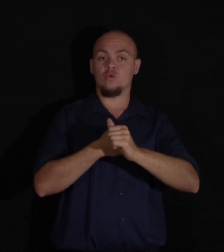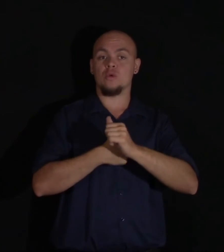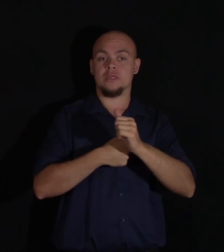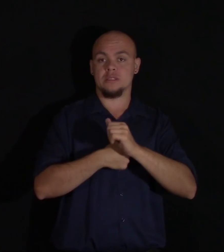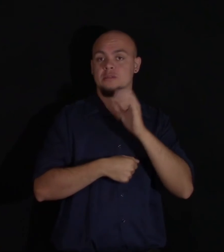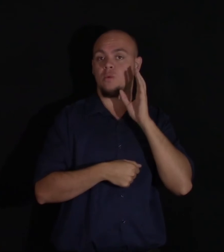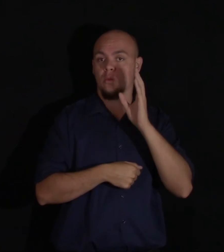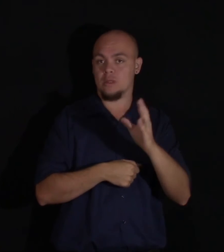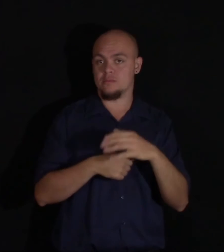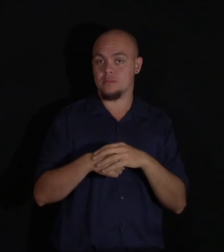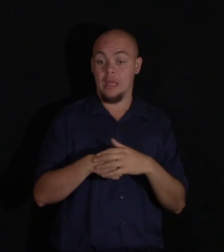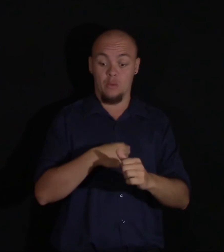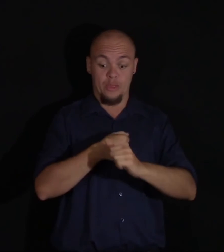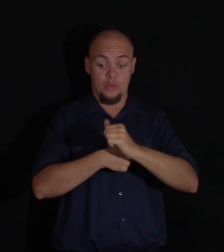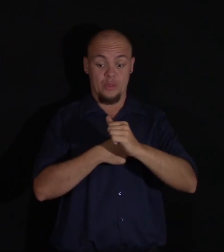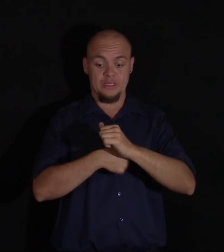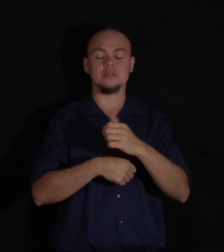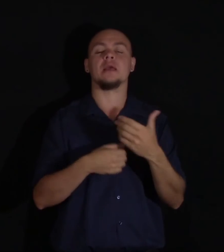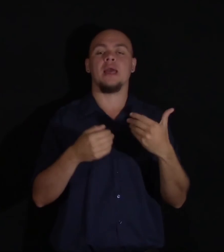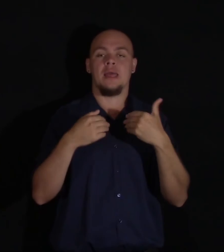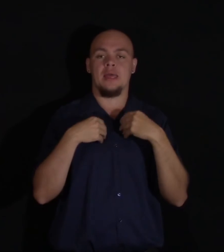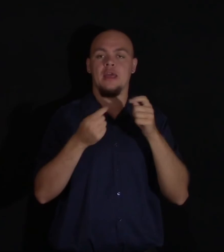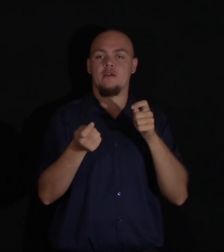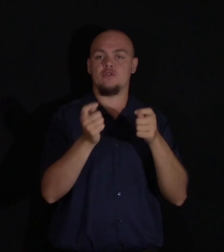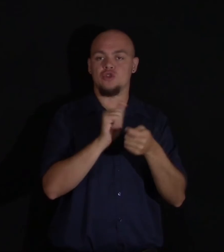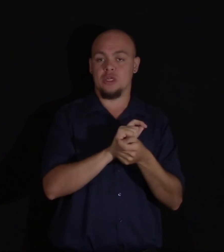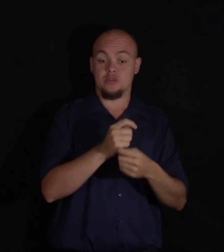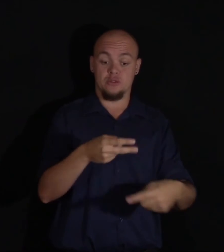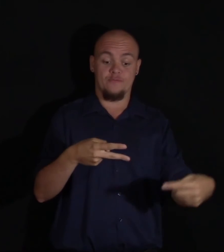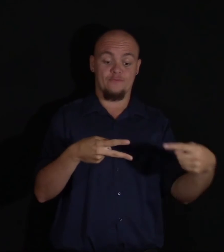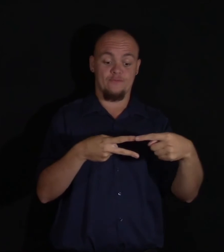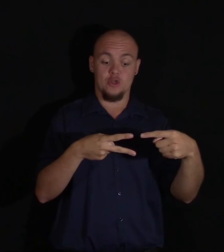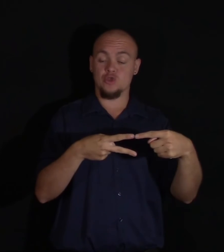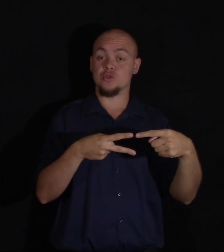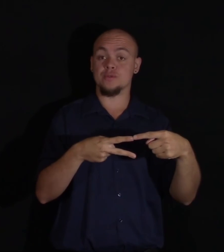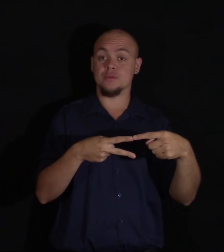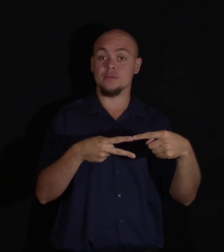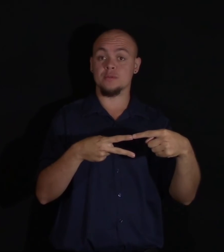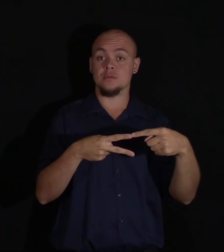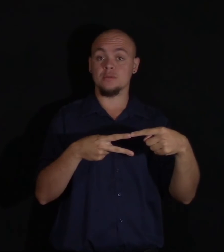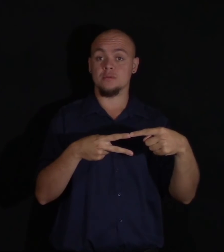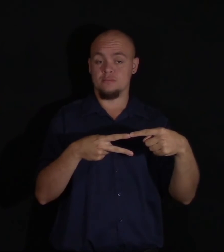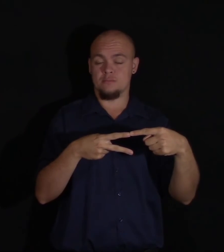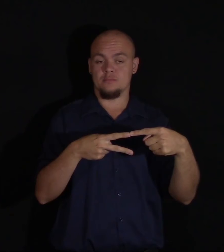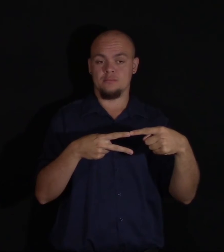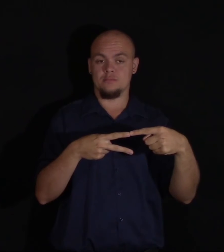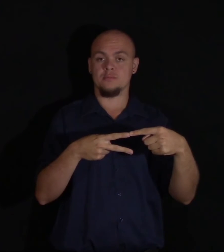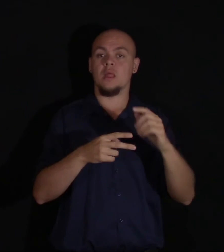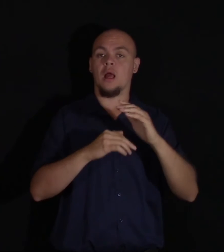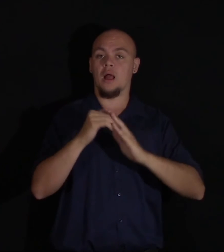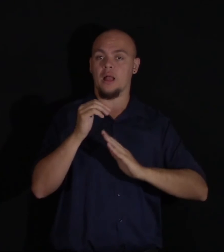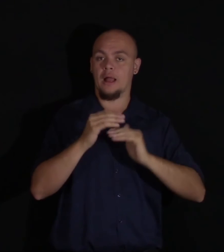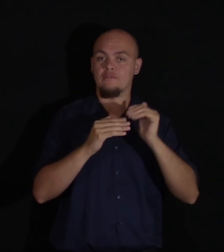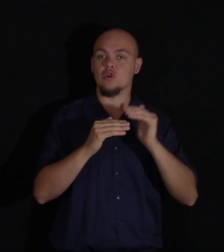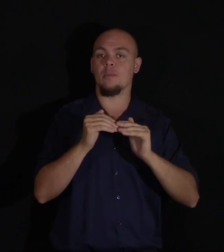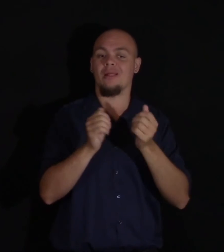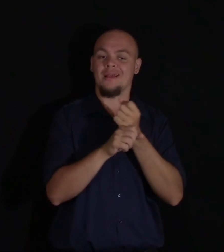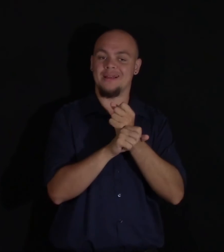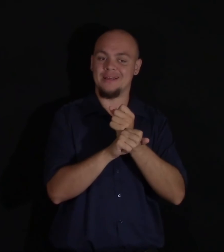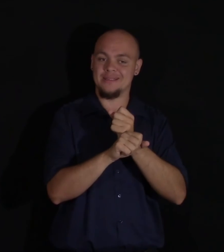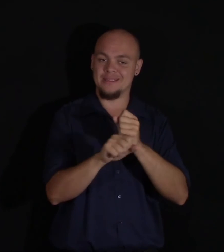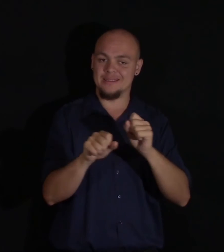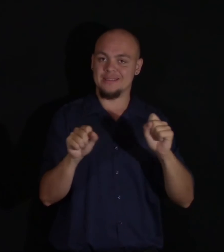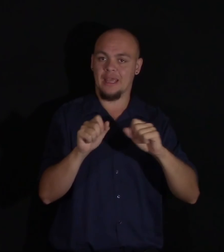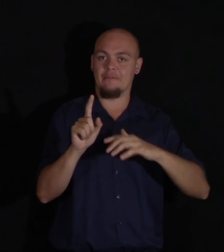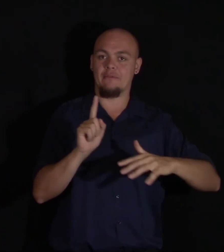With risk comes change. What's the first thing? Find a comfortable, safe environment to share